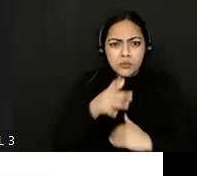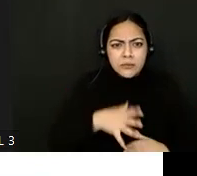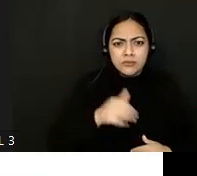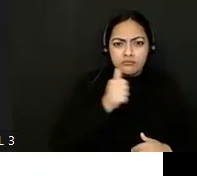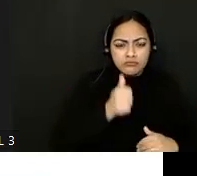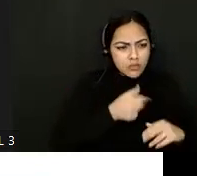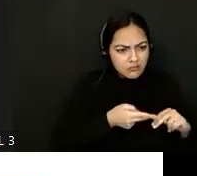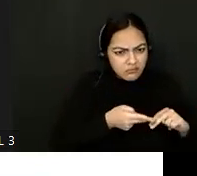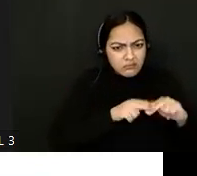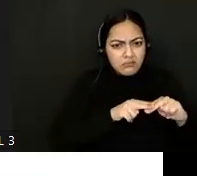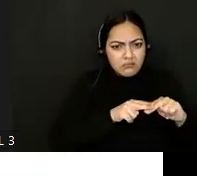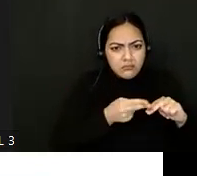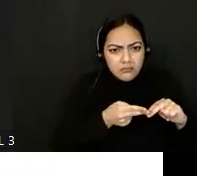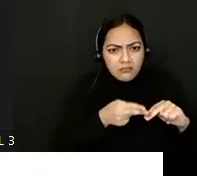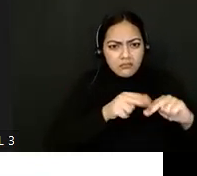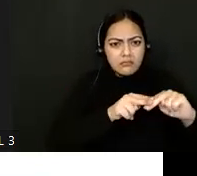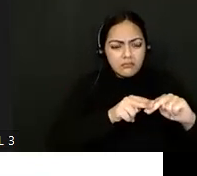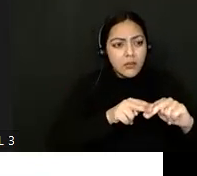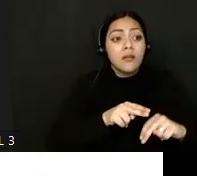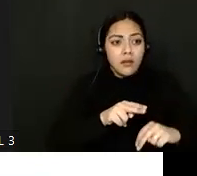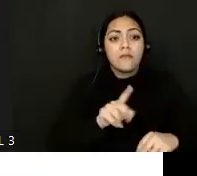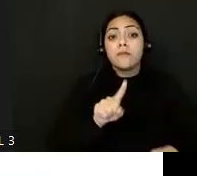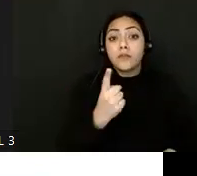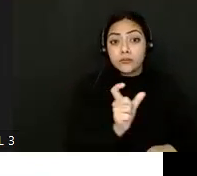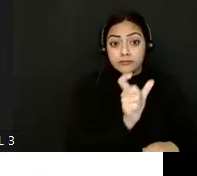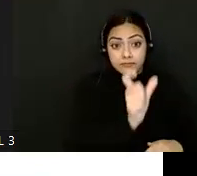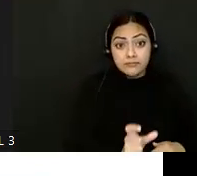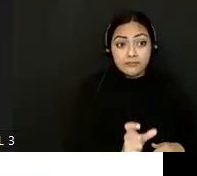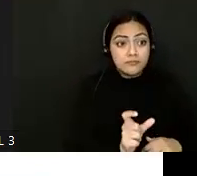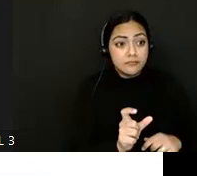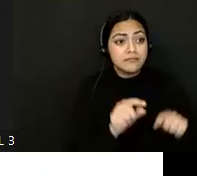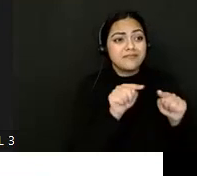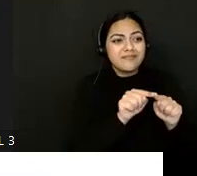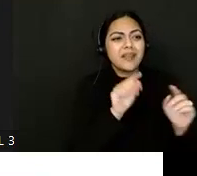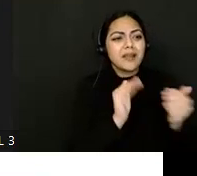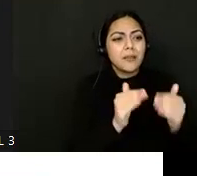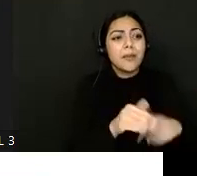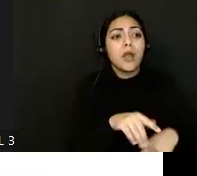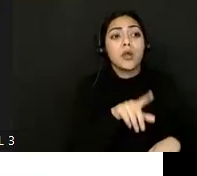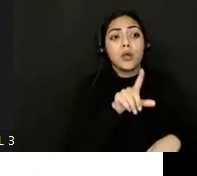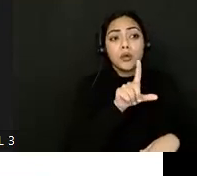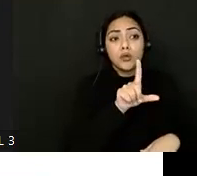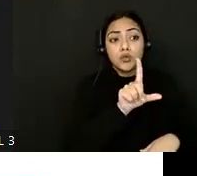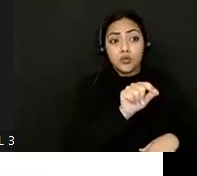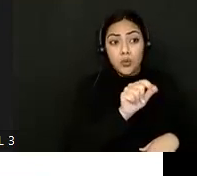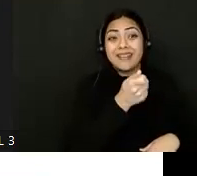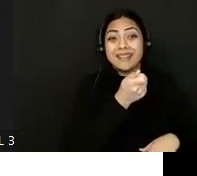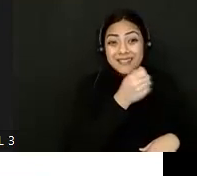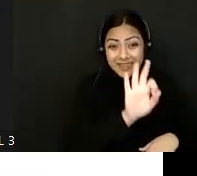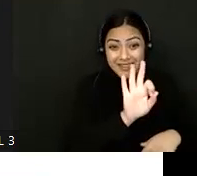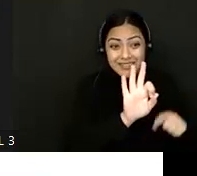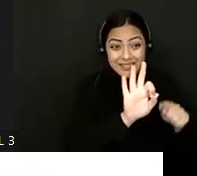Looking at the first column of numbers, more specifically, compared to 2019, 2020